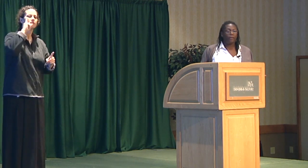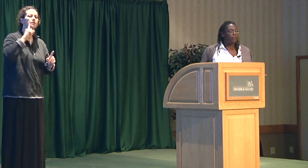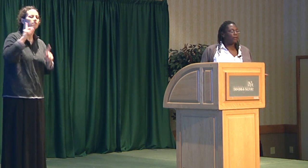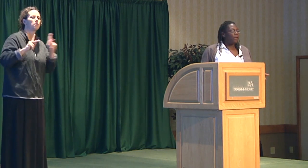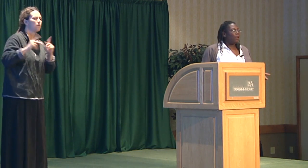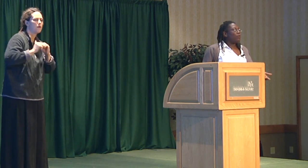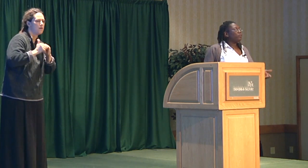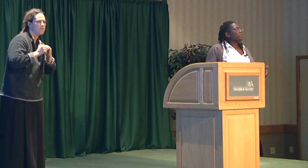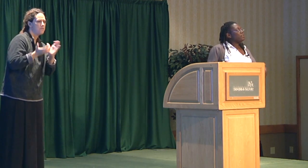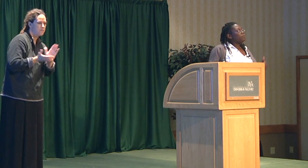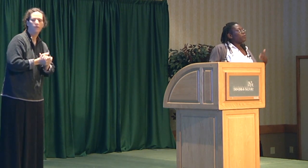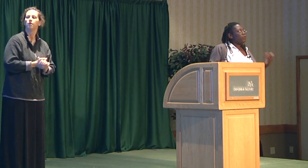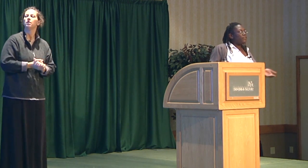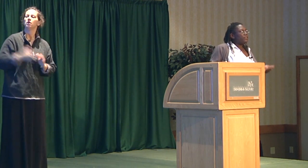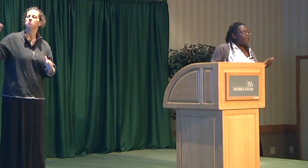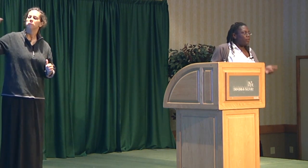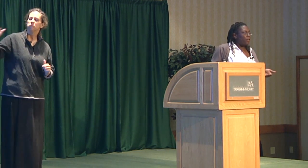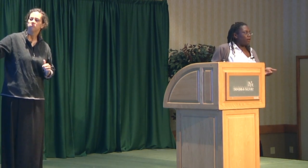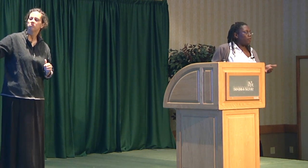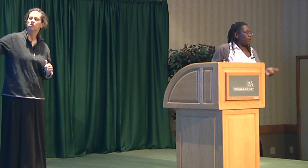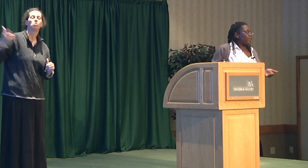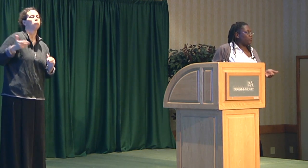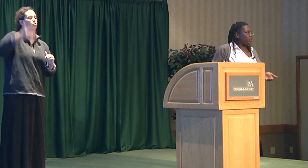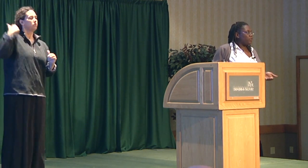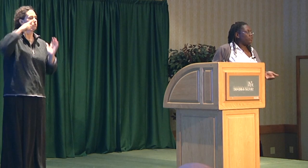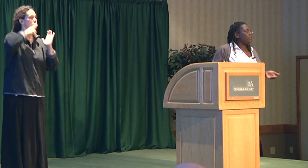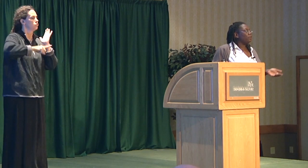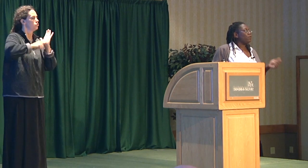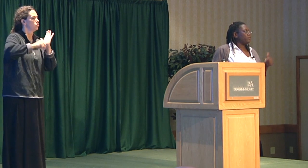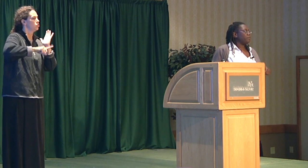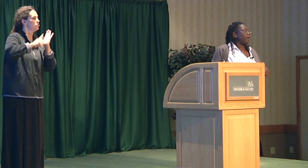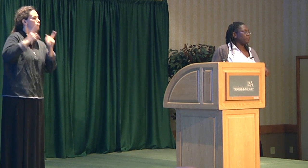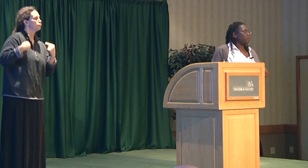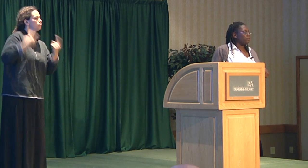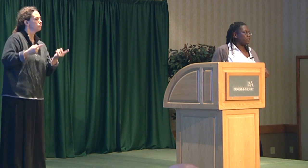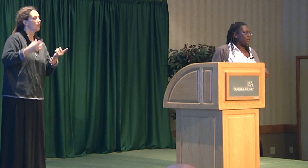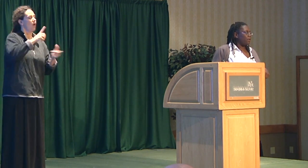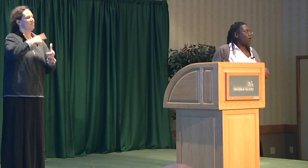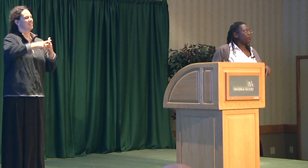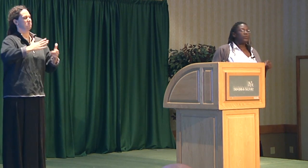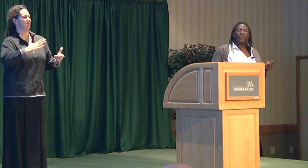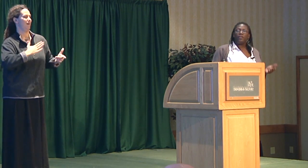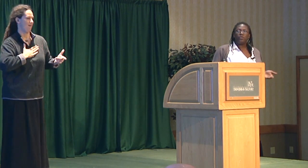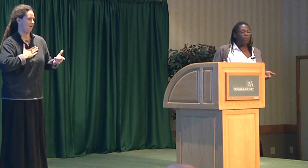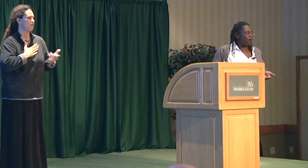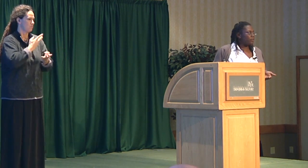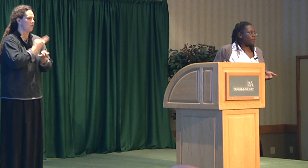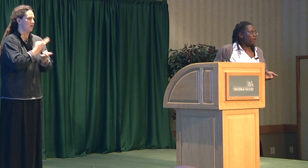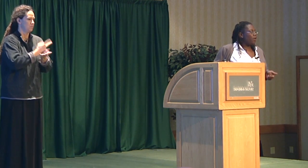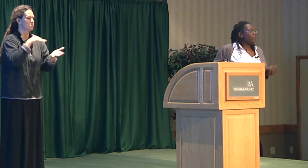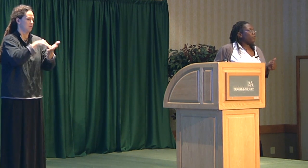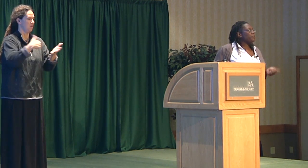community? We'll discuss some of the previous healthcare communication research and then go into my particular study, which was done in two